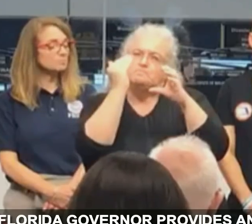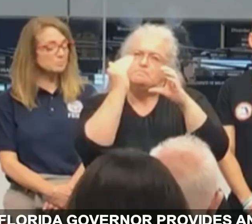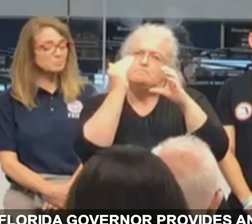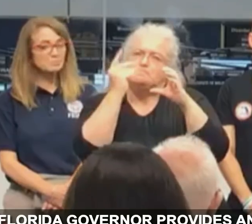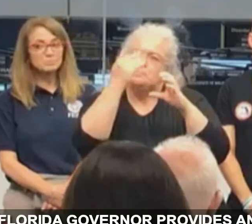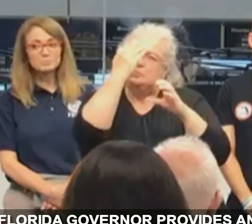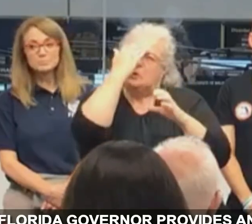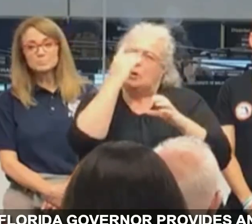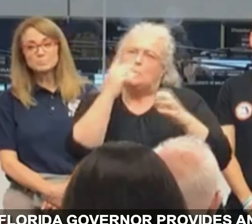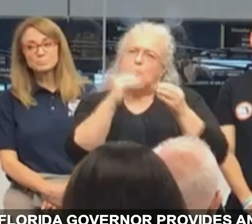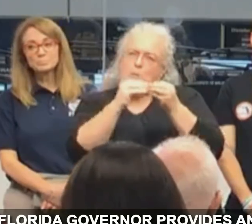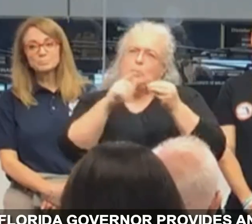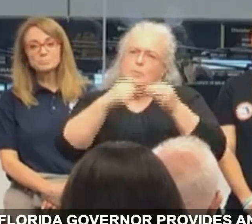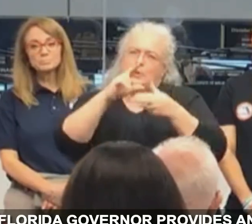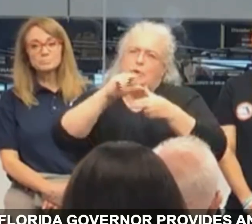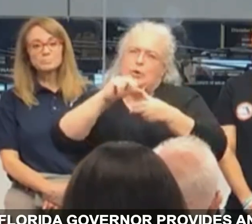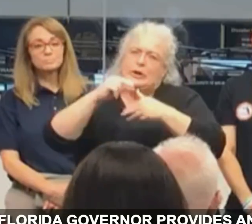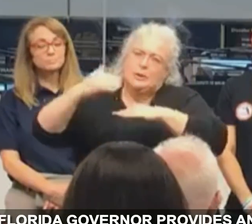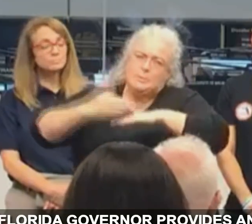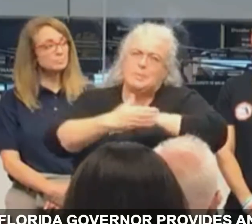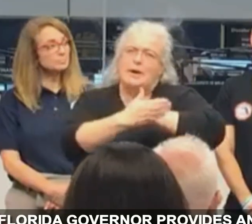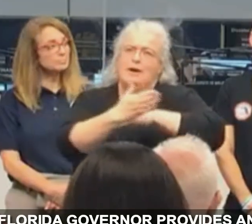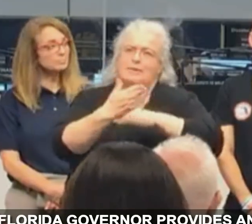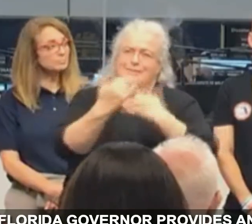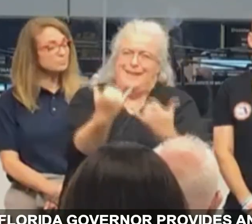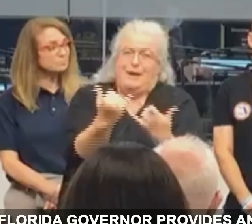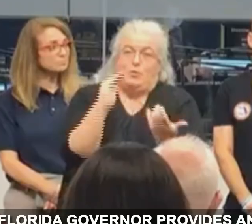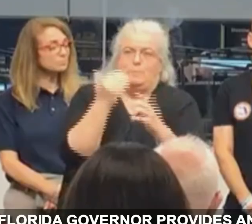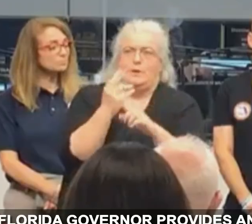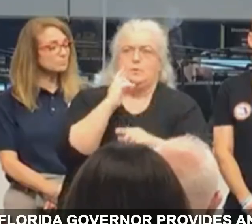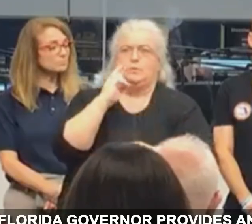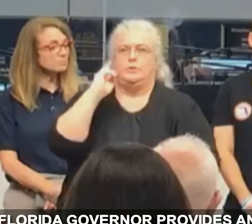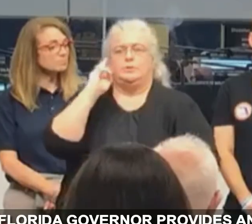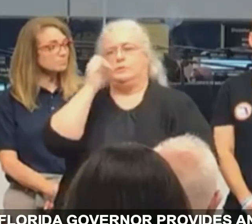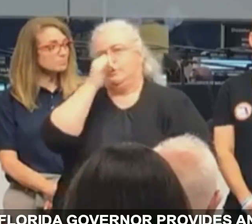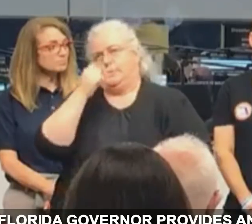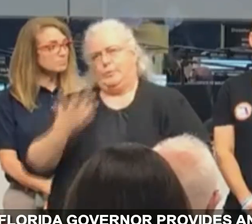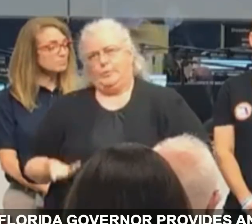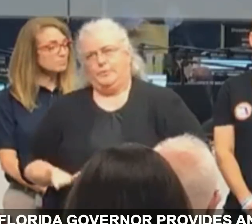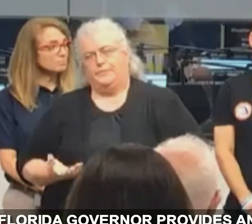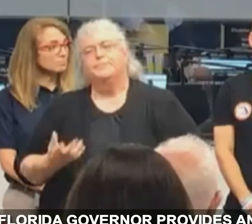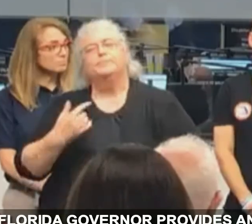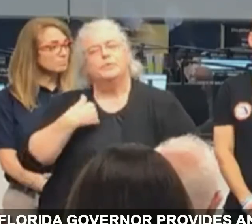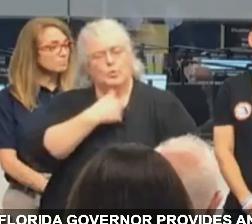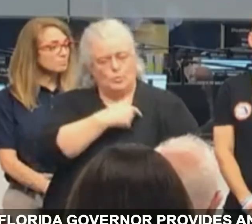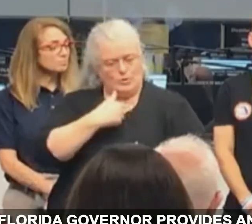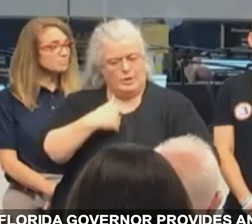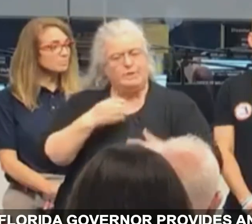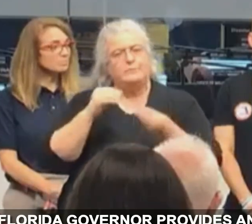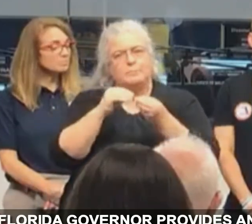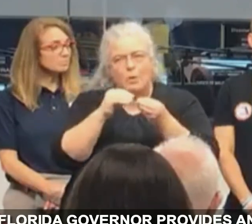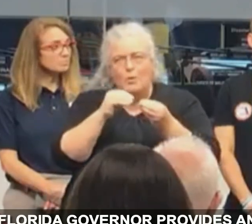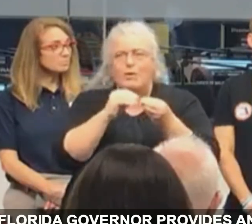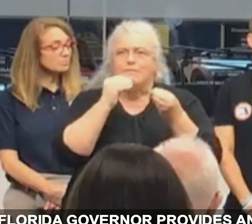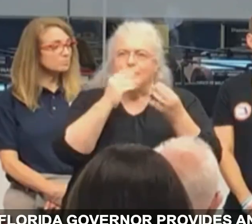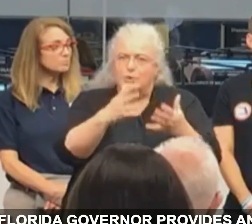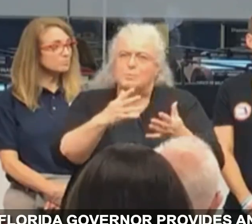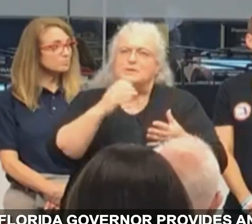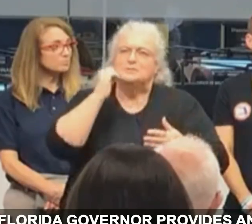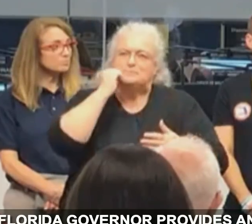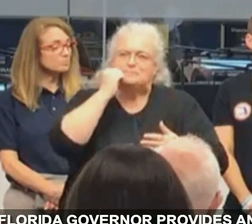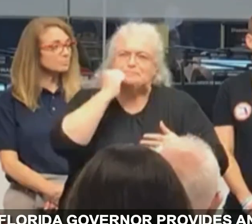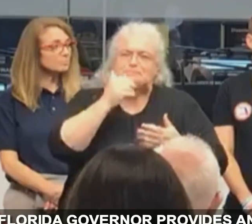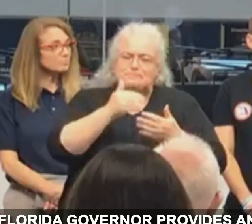did 48 hours ago. And I'll tell you, you're looking at some of this stuff, and there's going to be more data that comes out. You